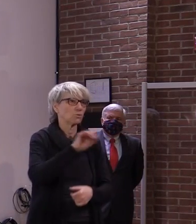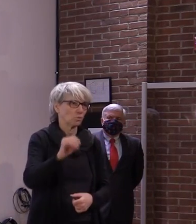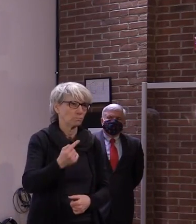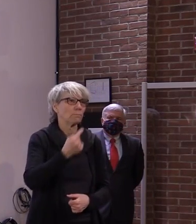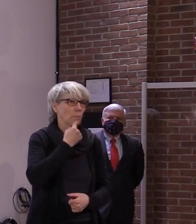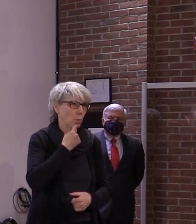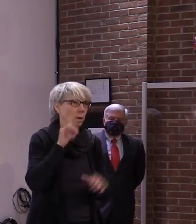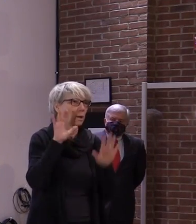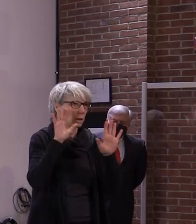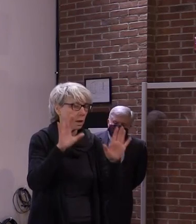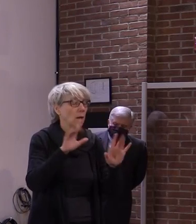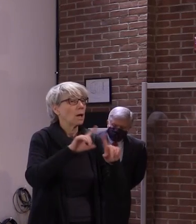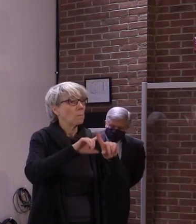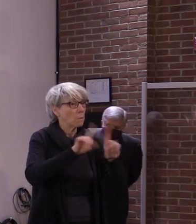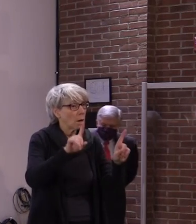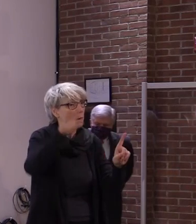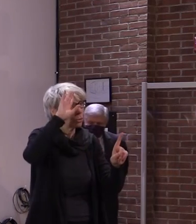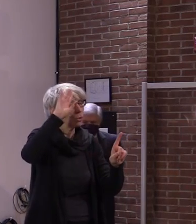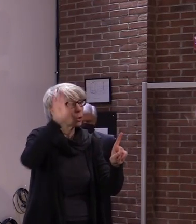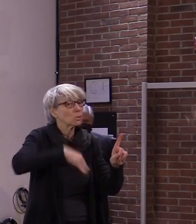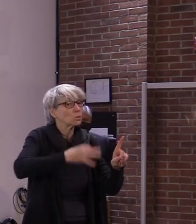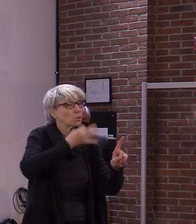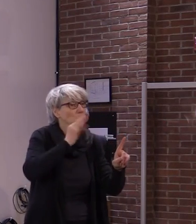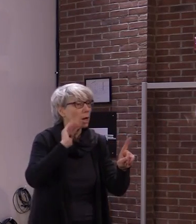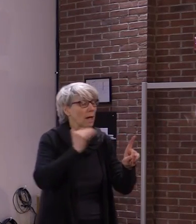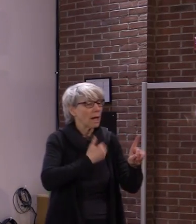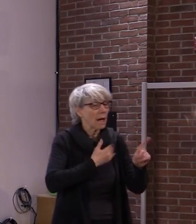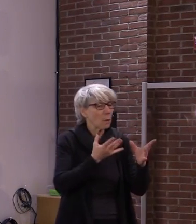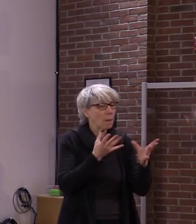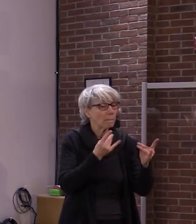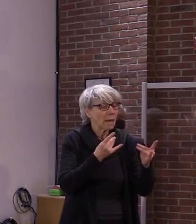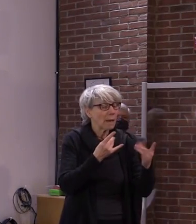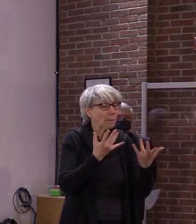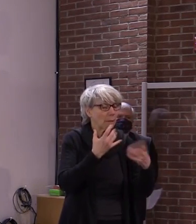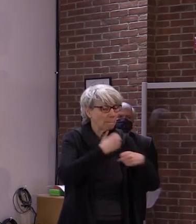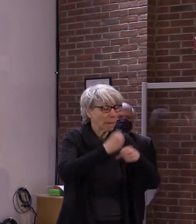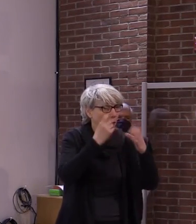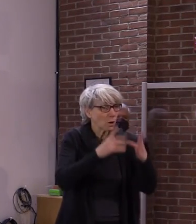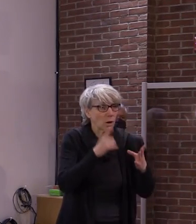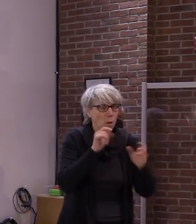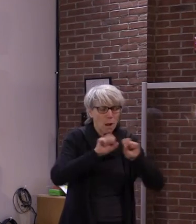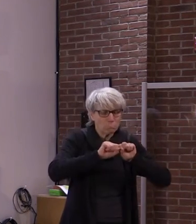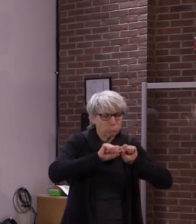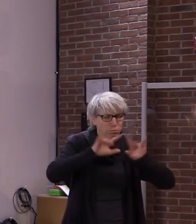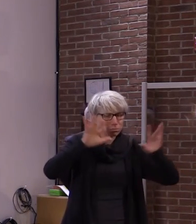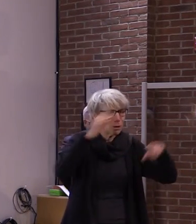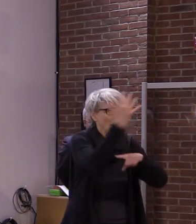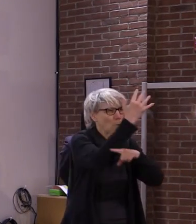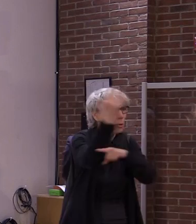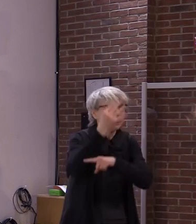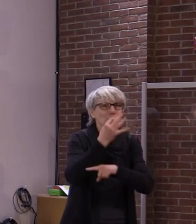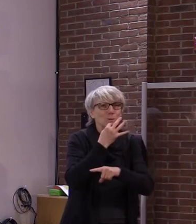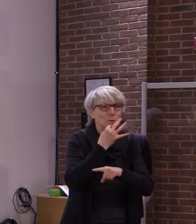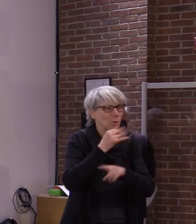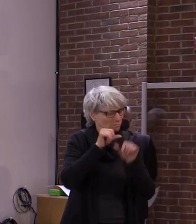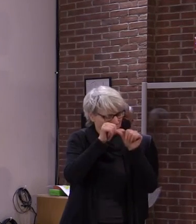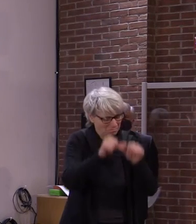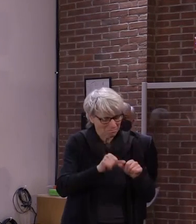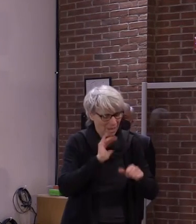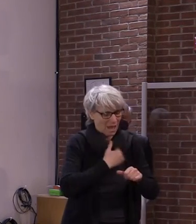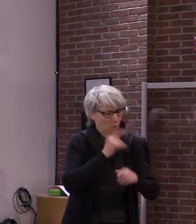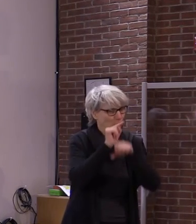nation's leading maple producers will be in the woods soon, as they have for hundreds of years, continuing the Vermont maple